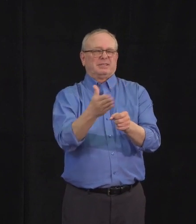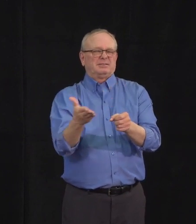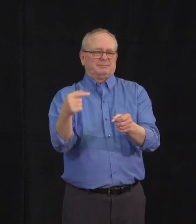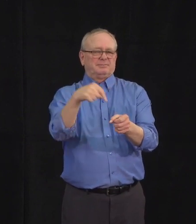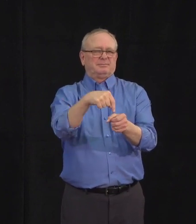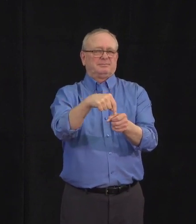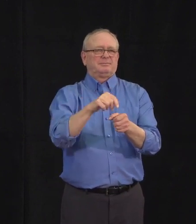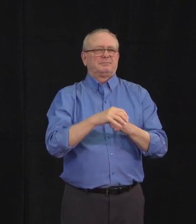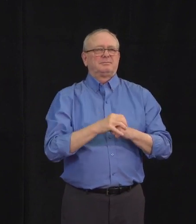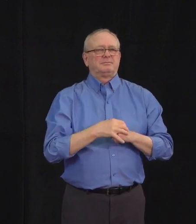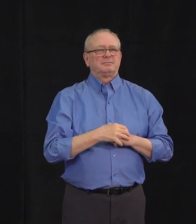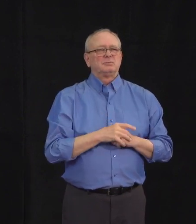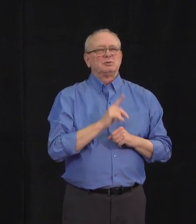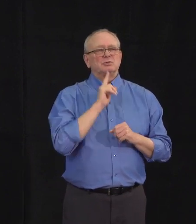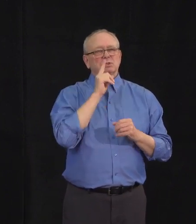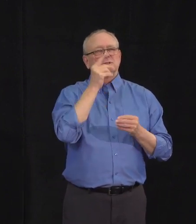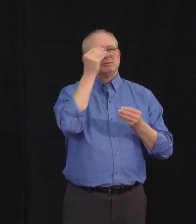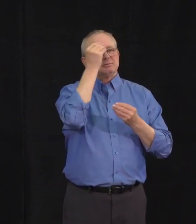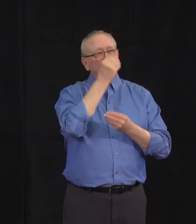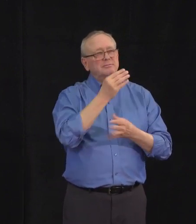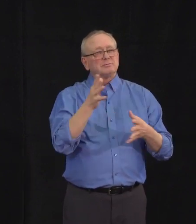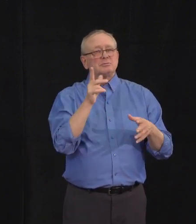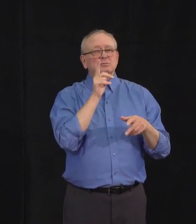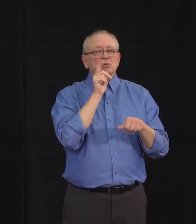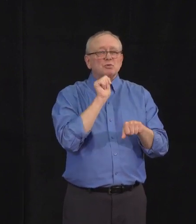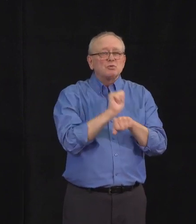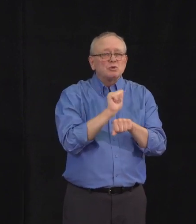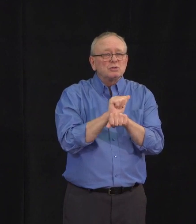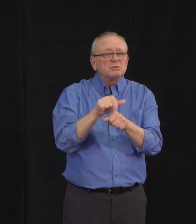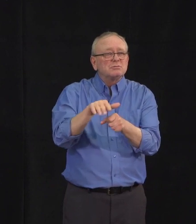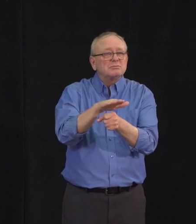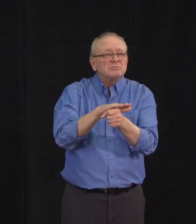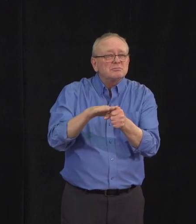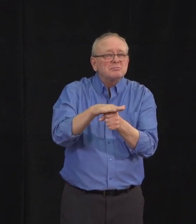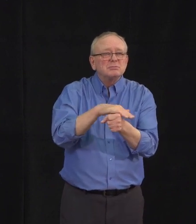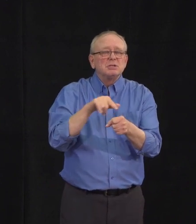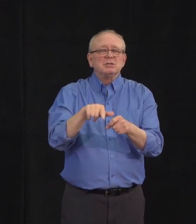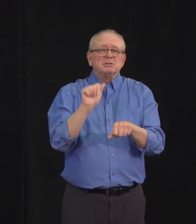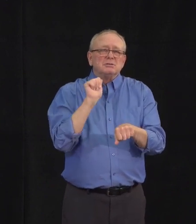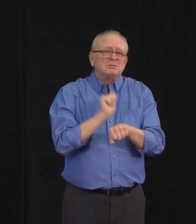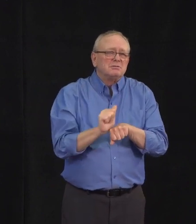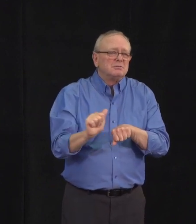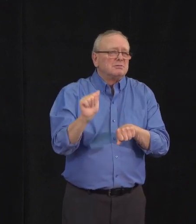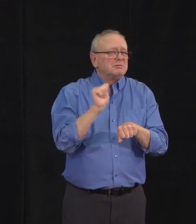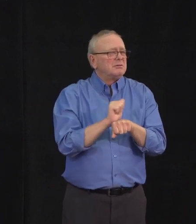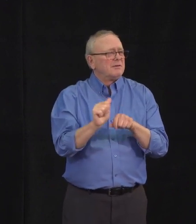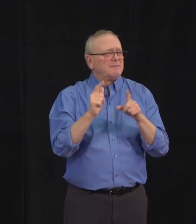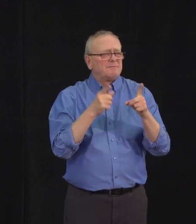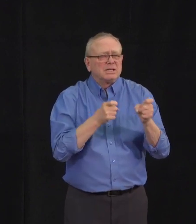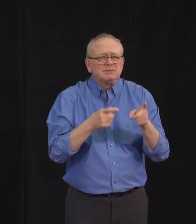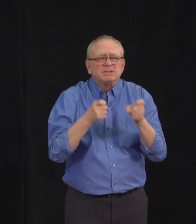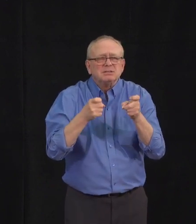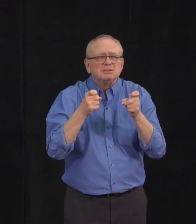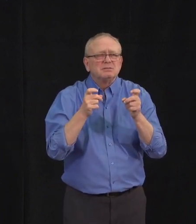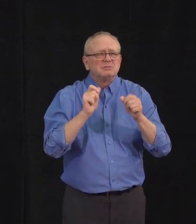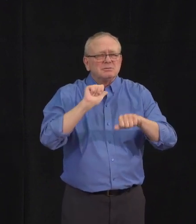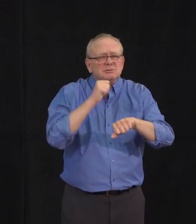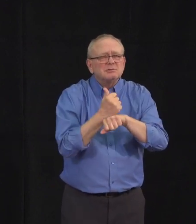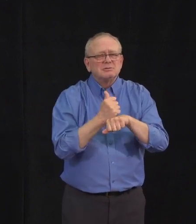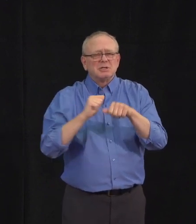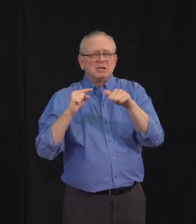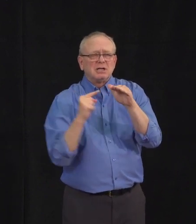site, where my local colleagues tell me that the site responded promptly, created an isolation ward, and worked hard to prevent the